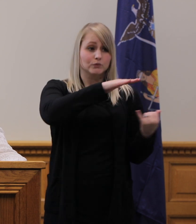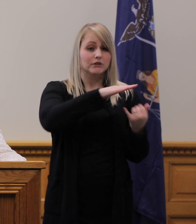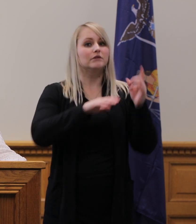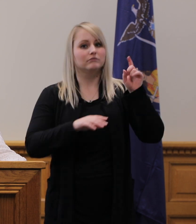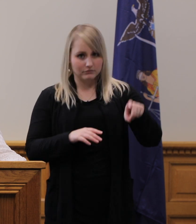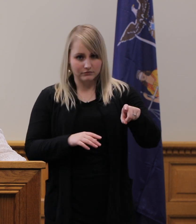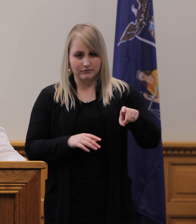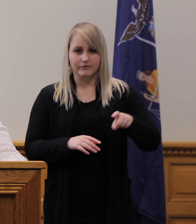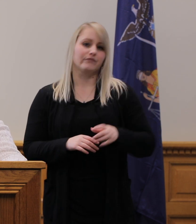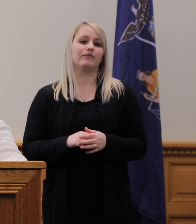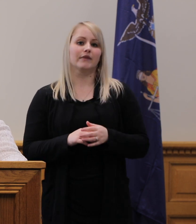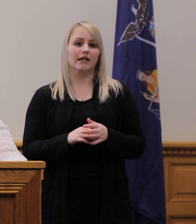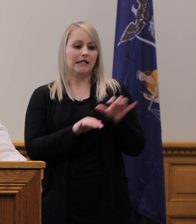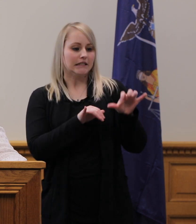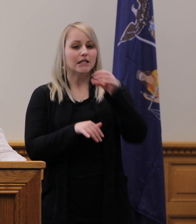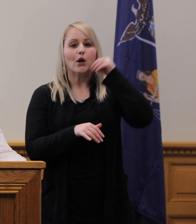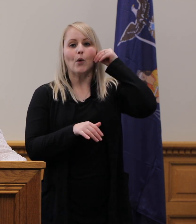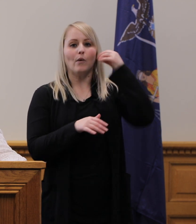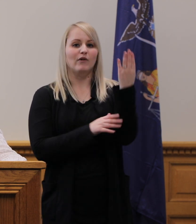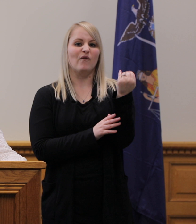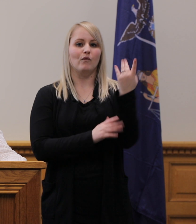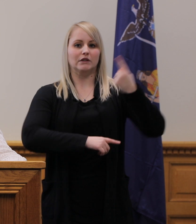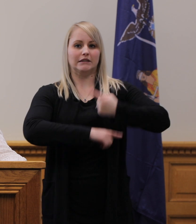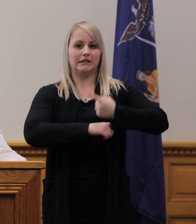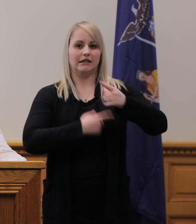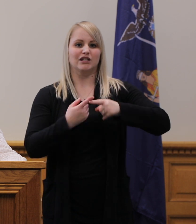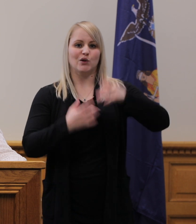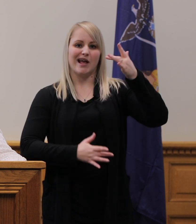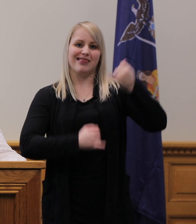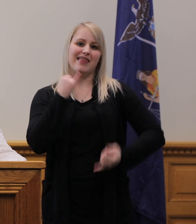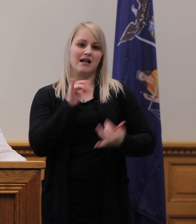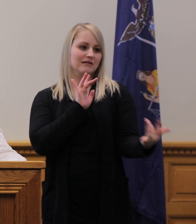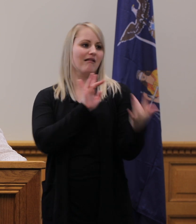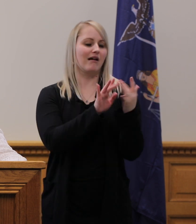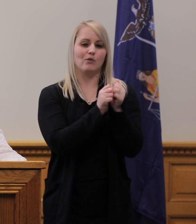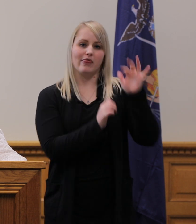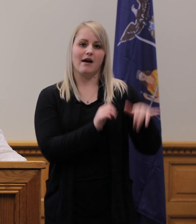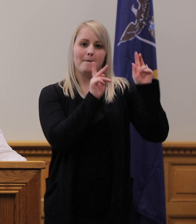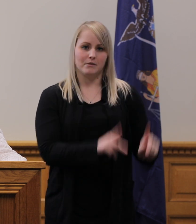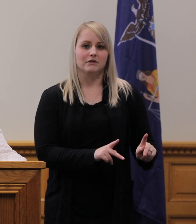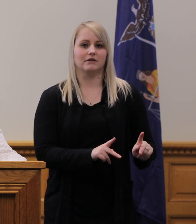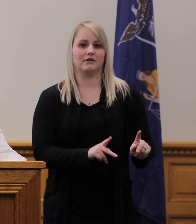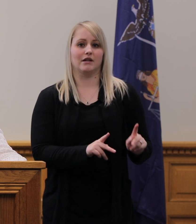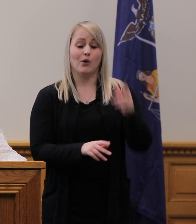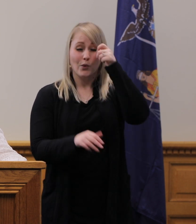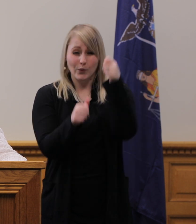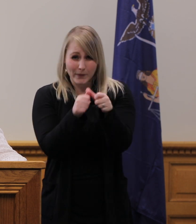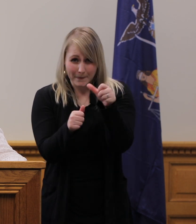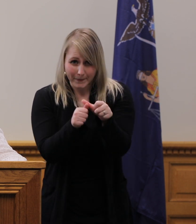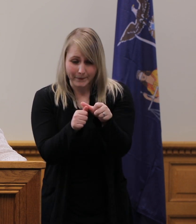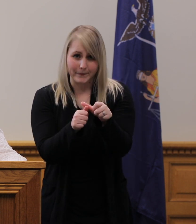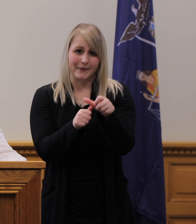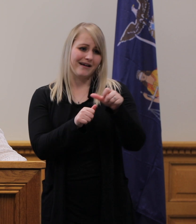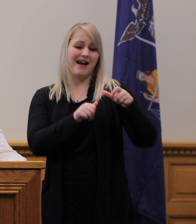after your last contact with a person who has COVID-19. Keep in mind that a negative test result is only